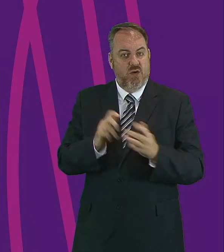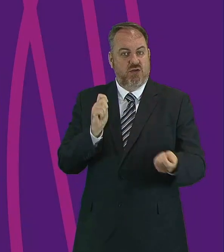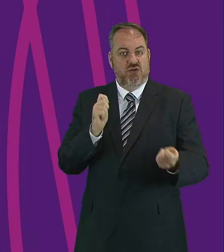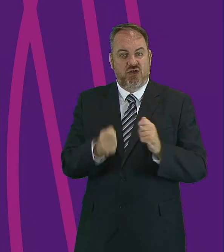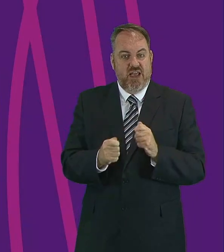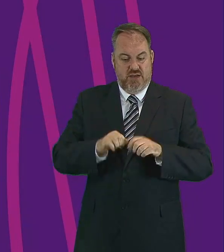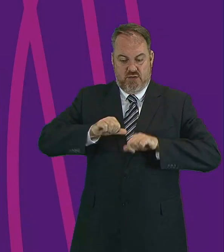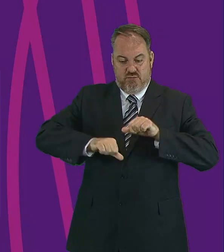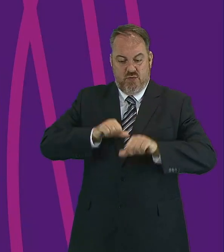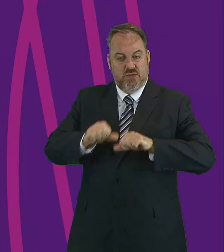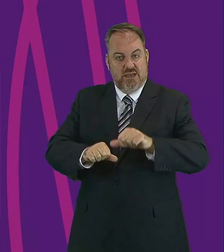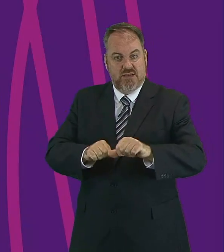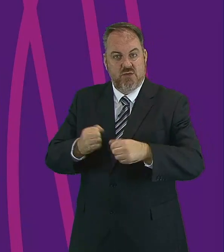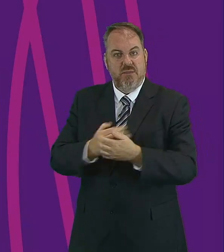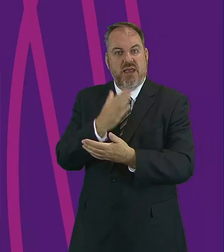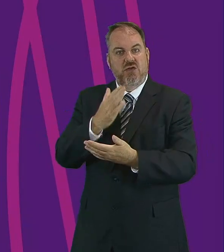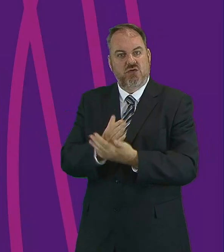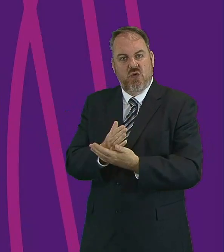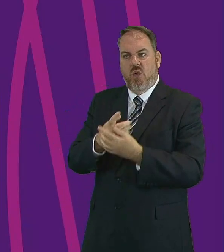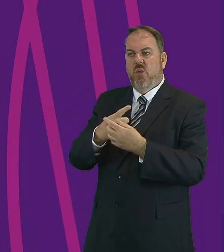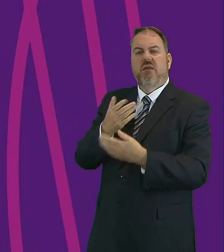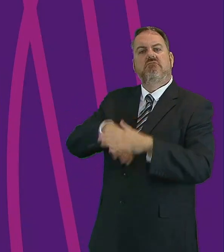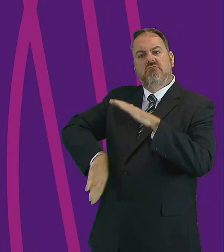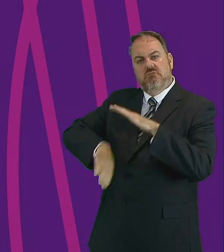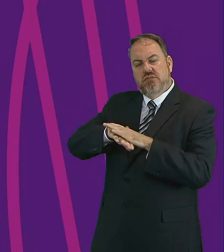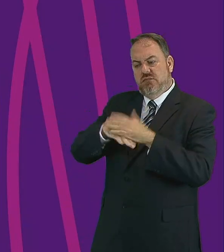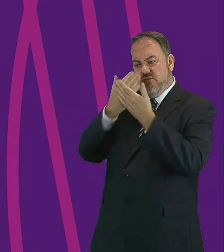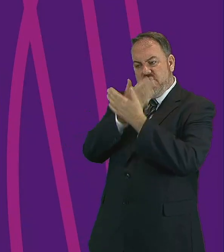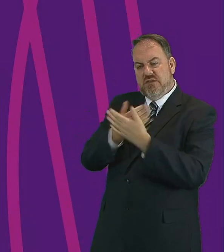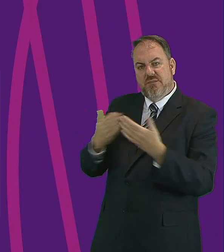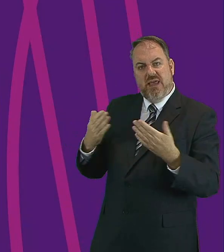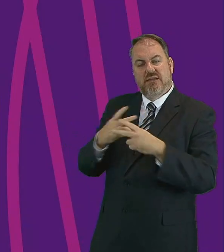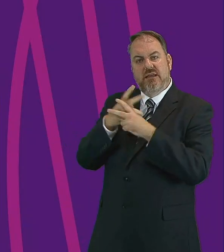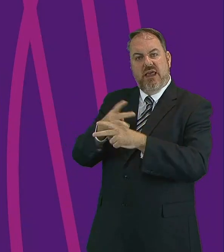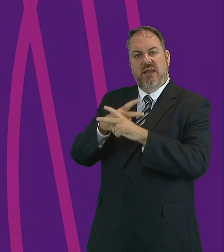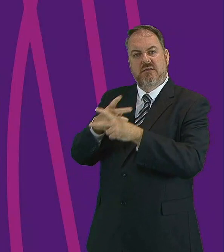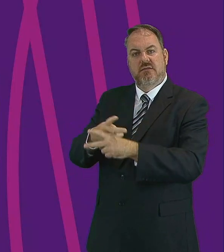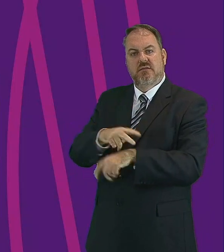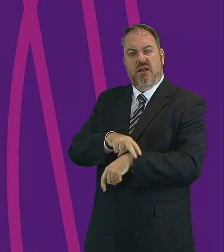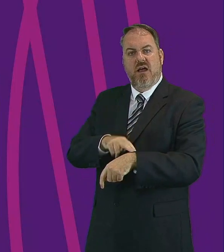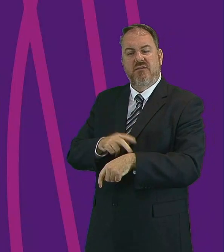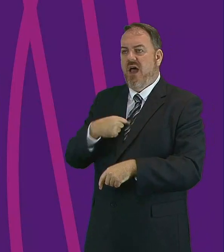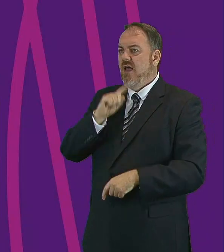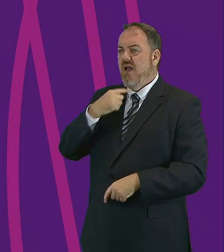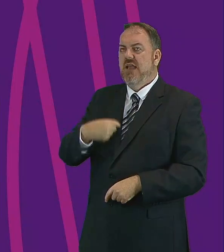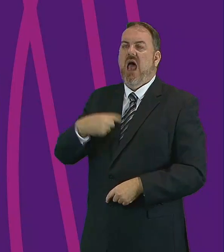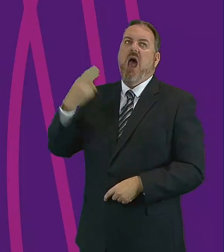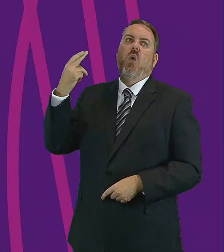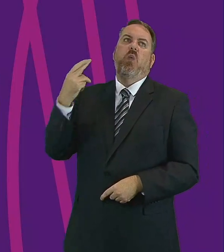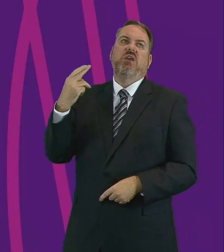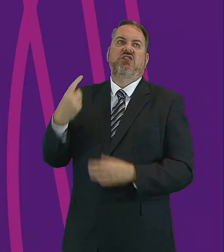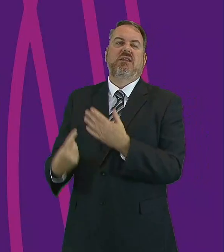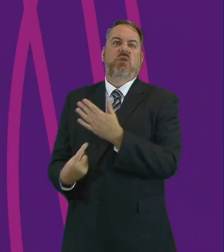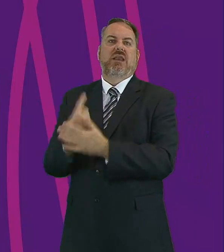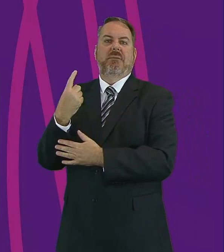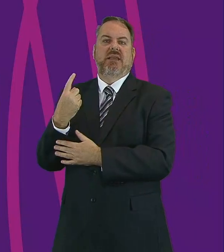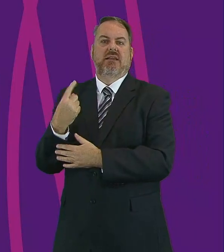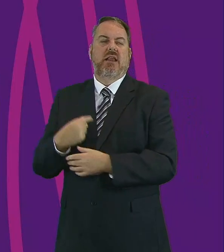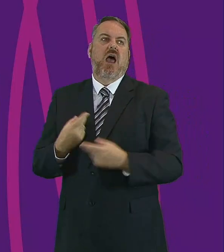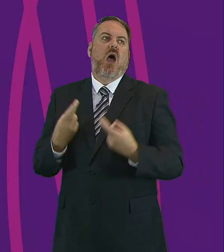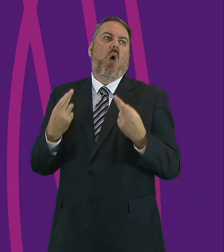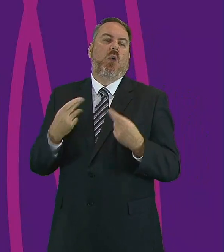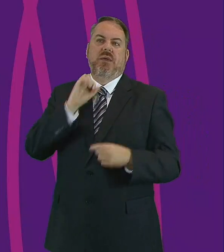that to be delivered. It's not enough for me as First Minister just to wish something into reality. I've got to take the steps that bring